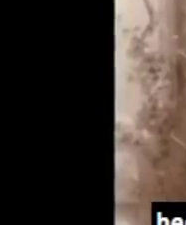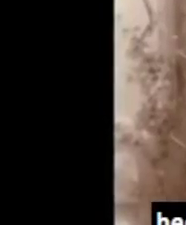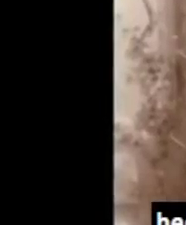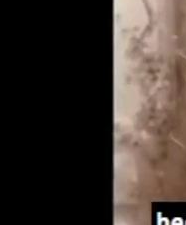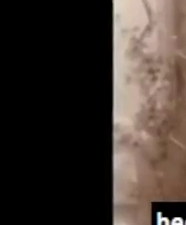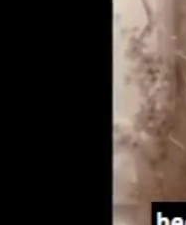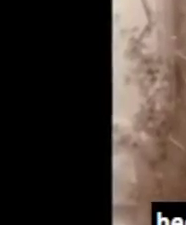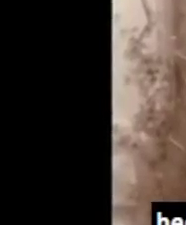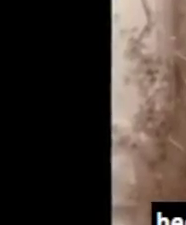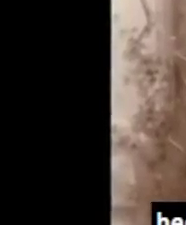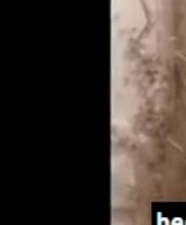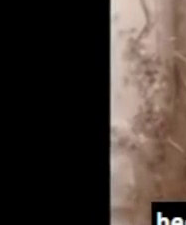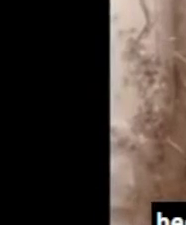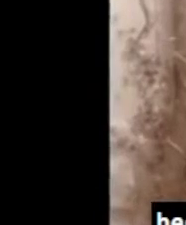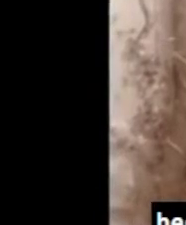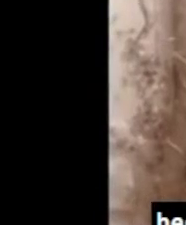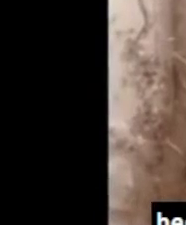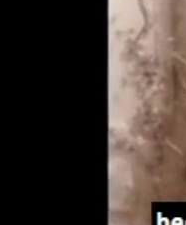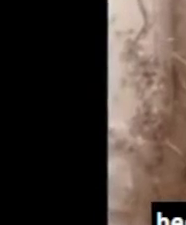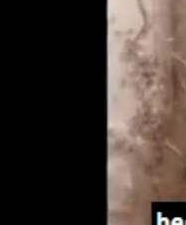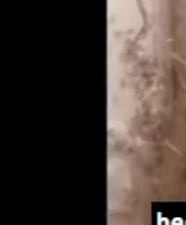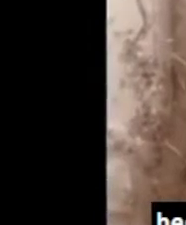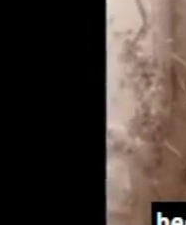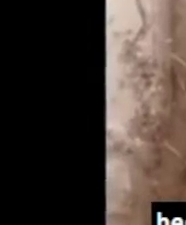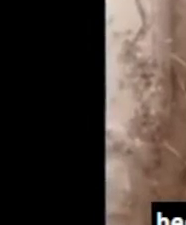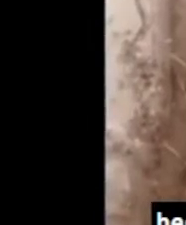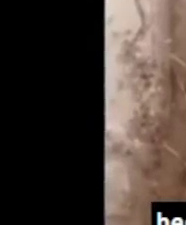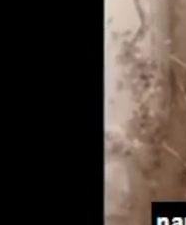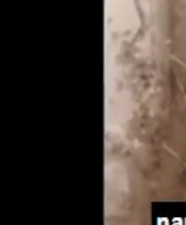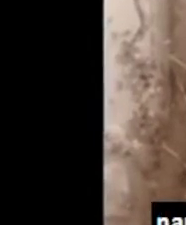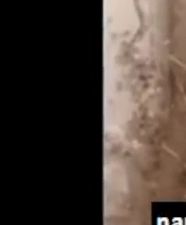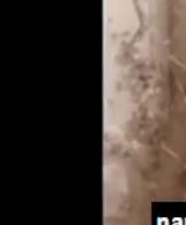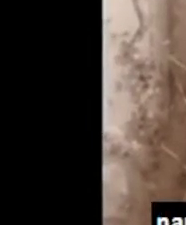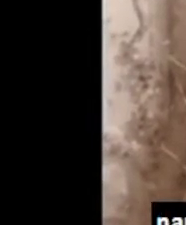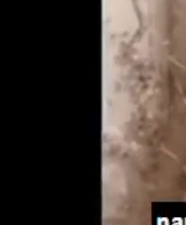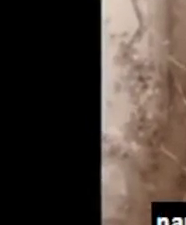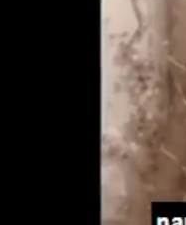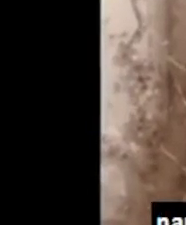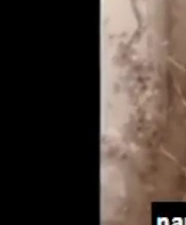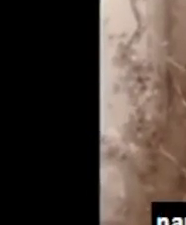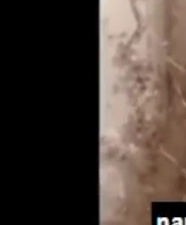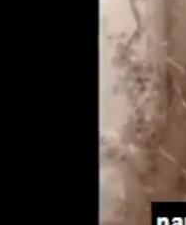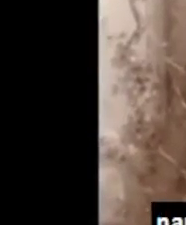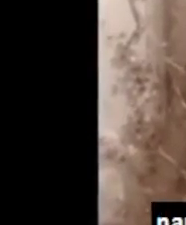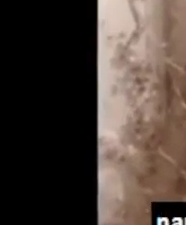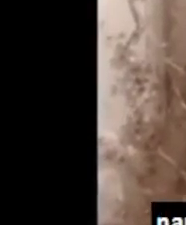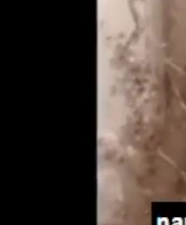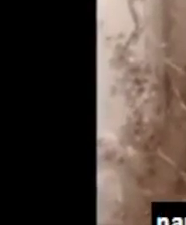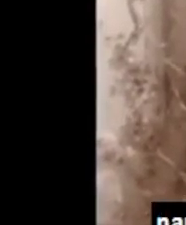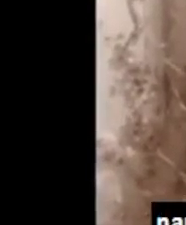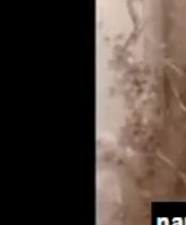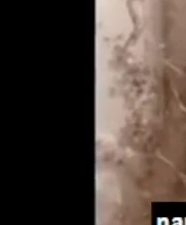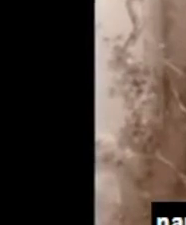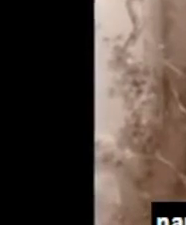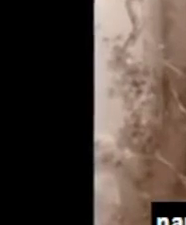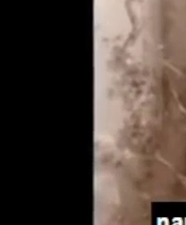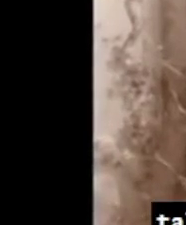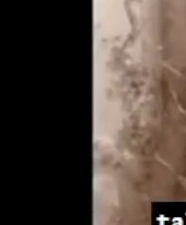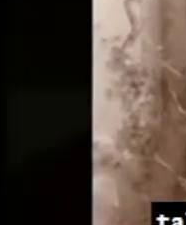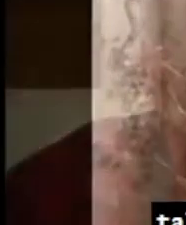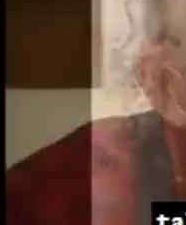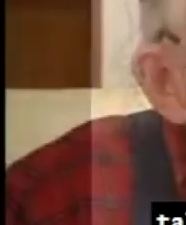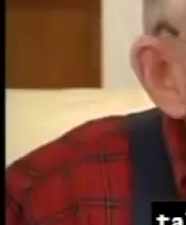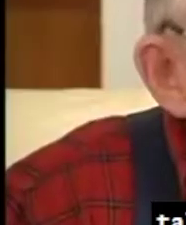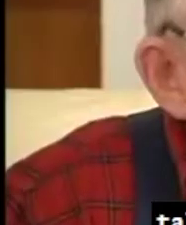never spoke, because he didn't hear anybody speak. And somebody went there one day and said his name, and he turned his head and said, "I believe he can